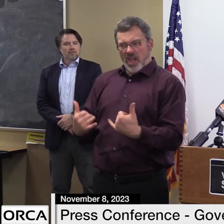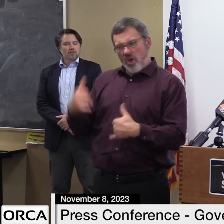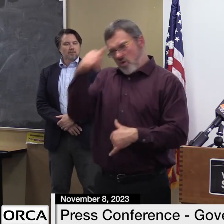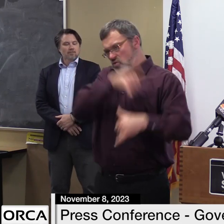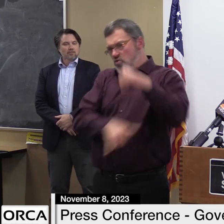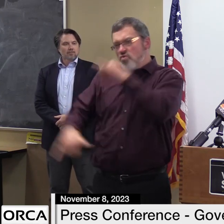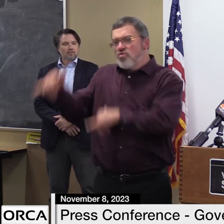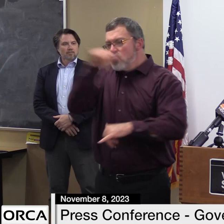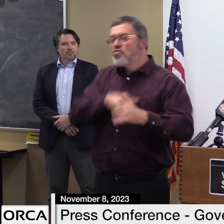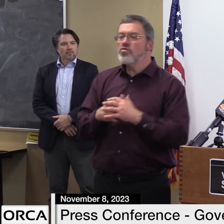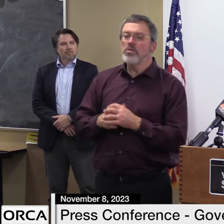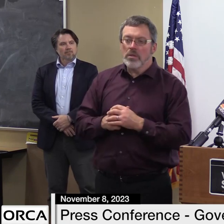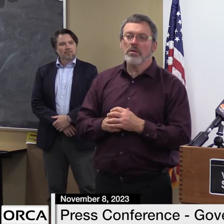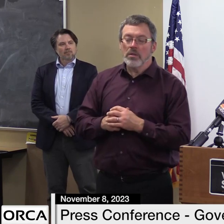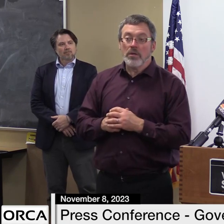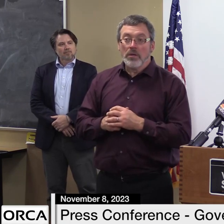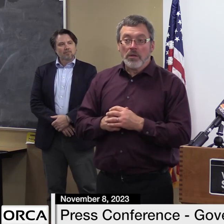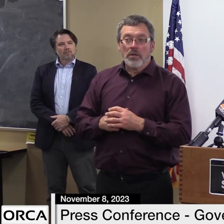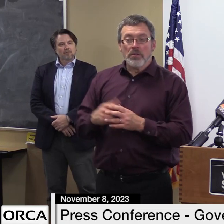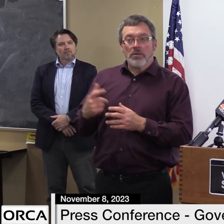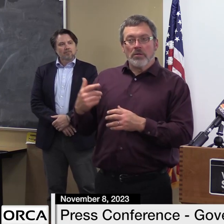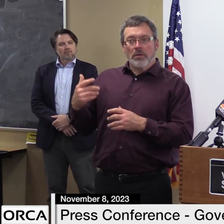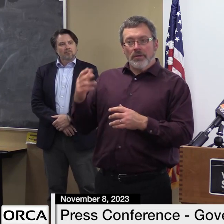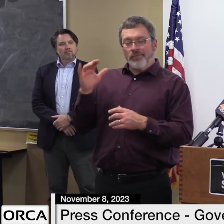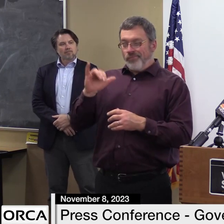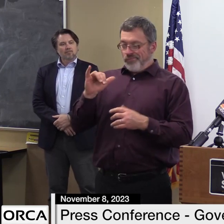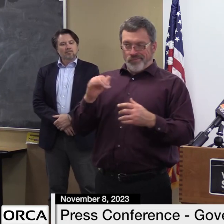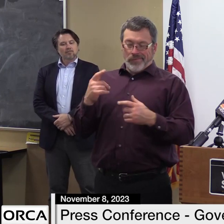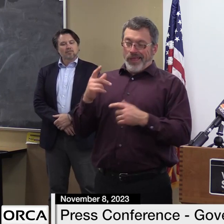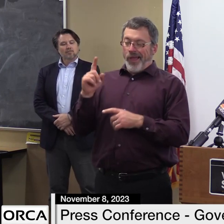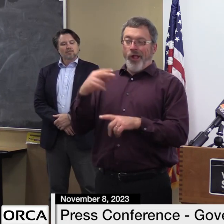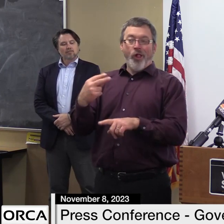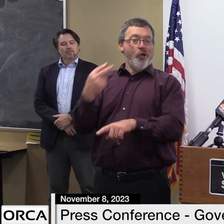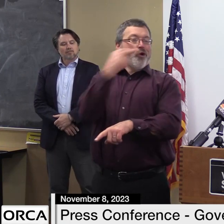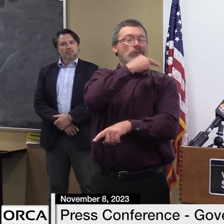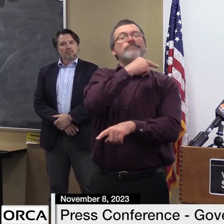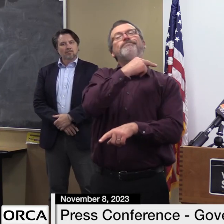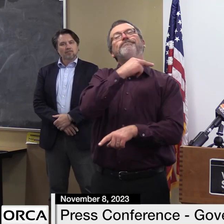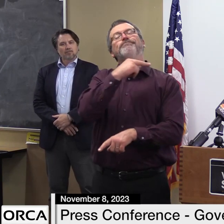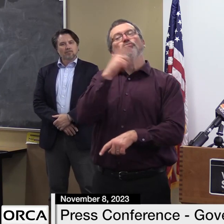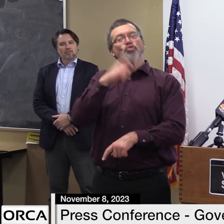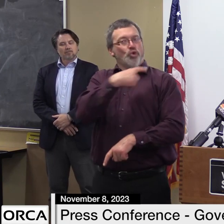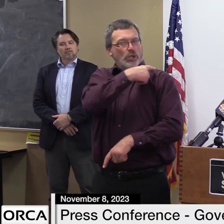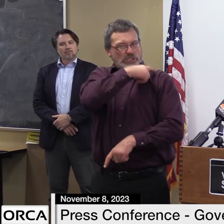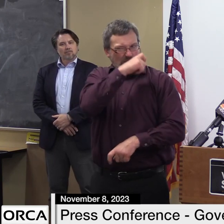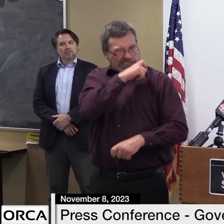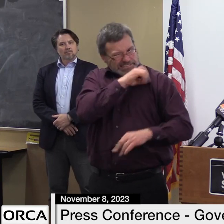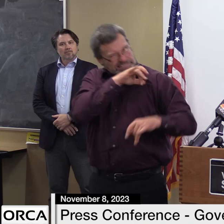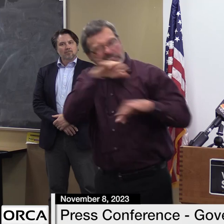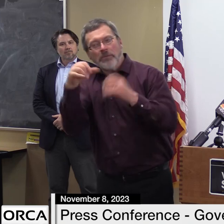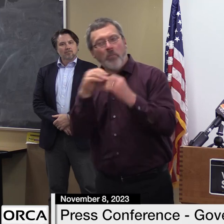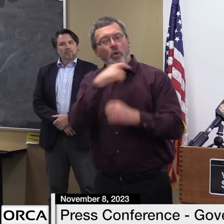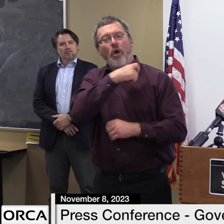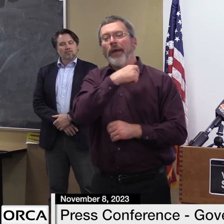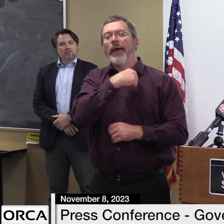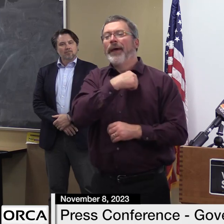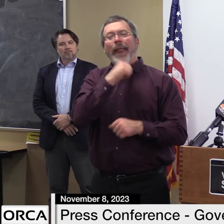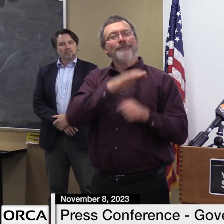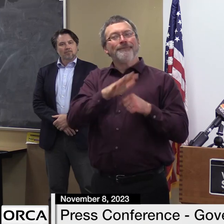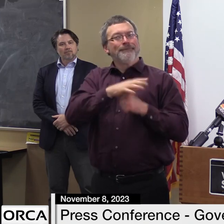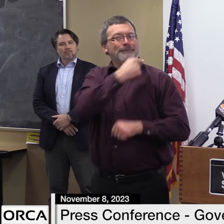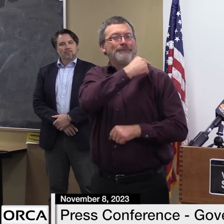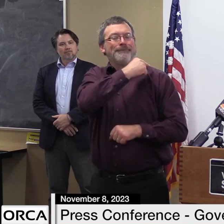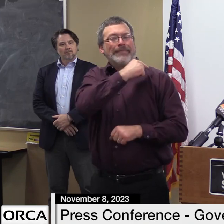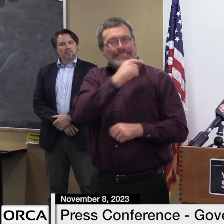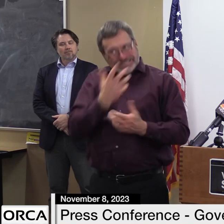But in the past we haven't quite acted sufficiently enough, even though we've had these warnings. We've simply directed state spending to unit